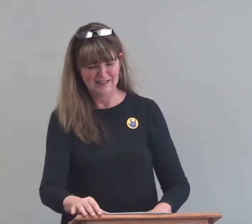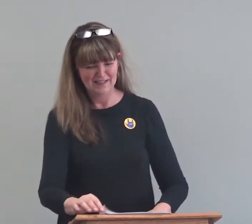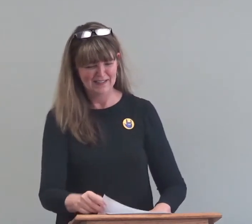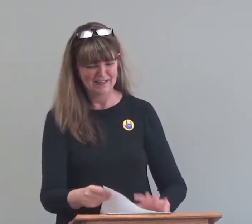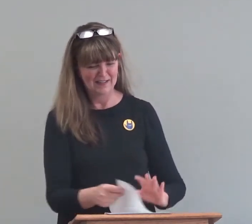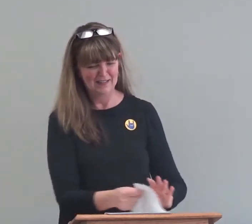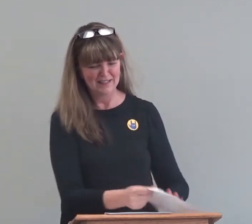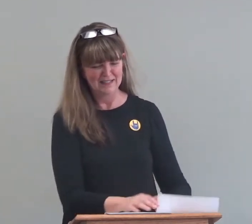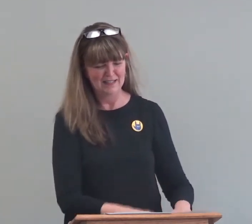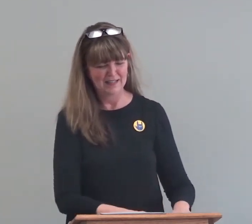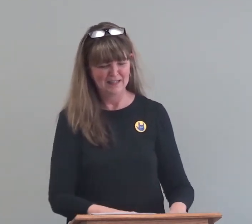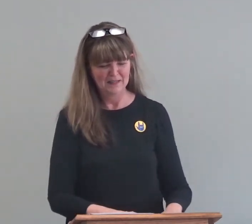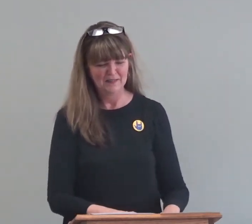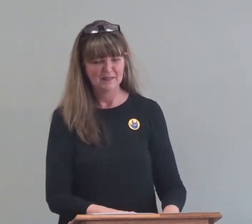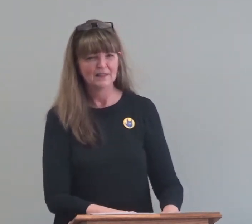Oh, goodness.